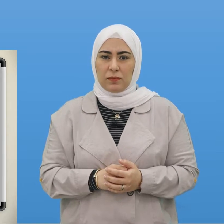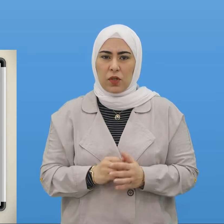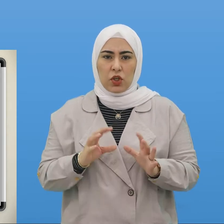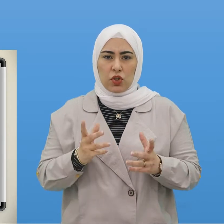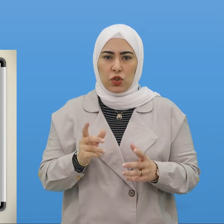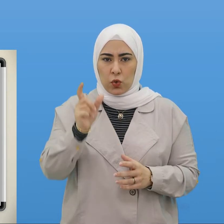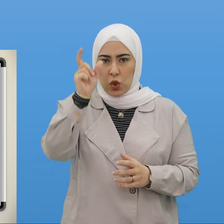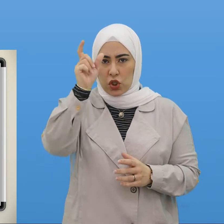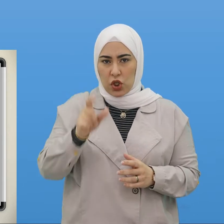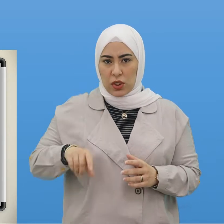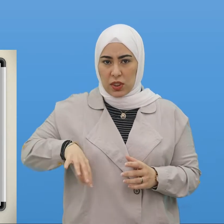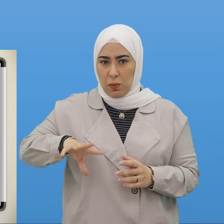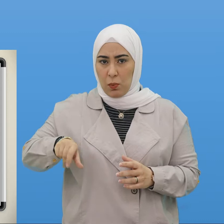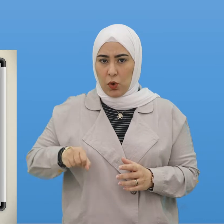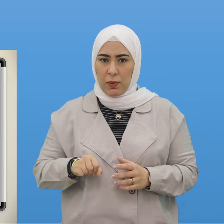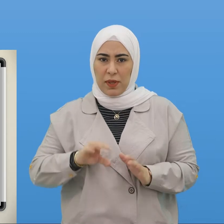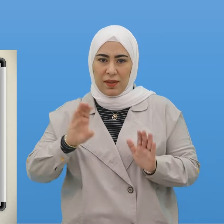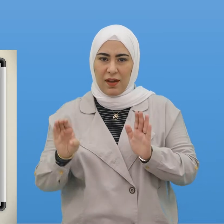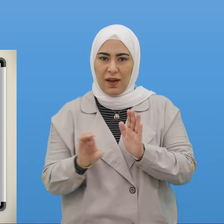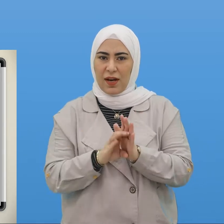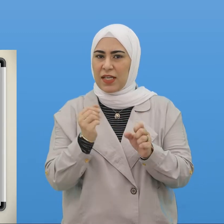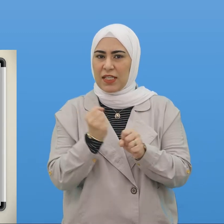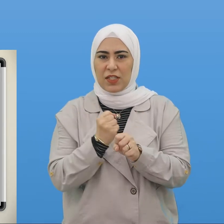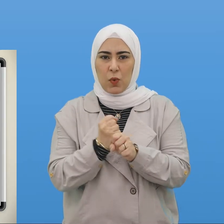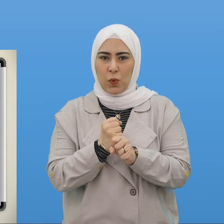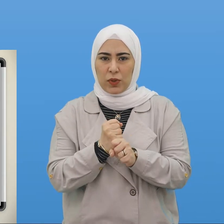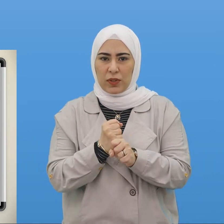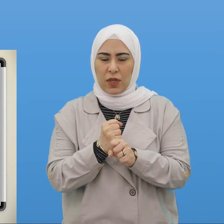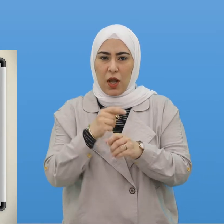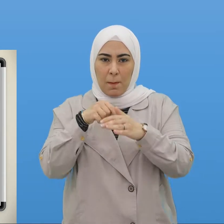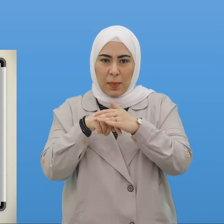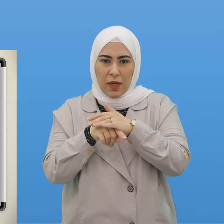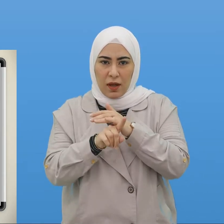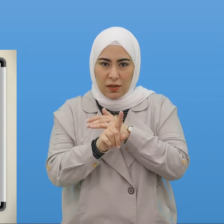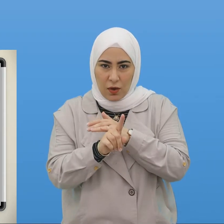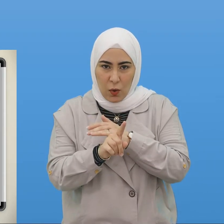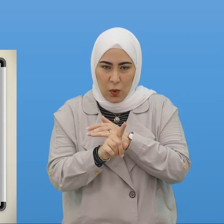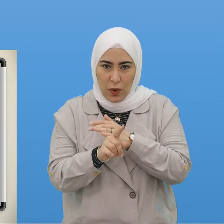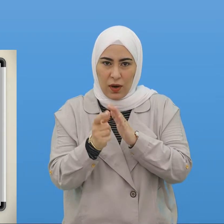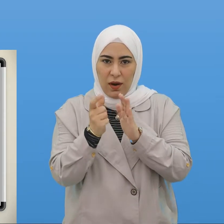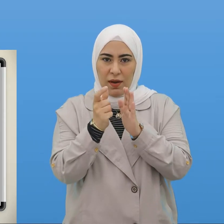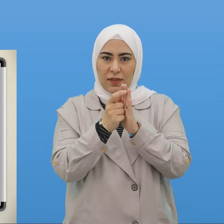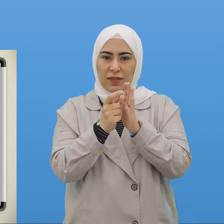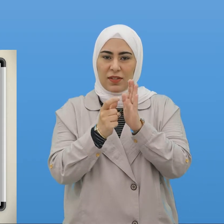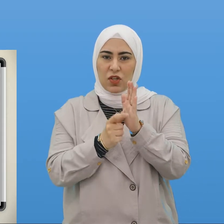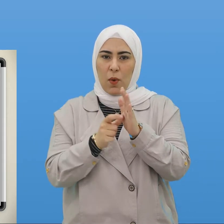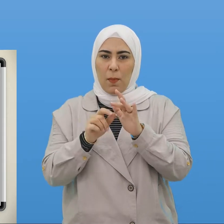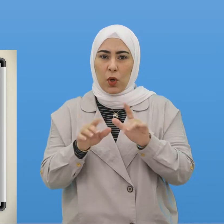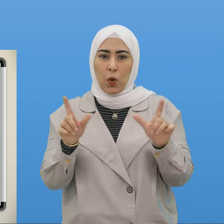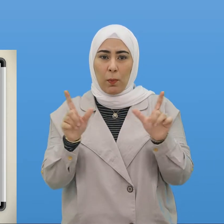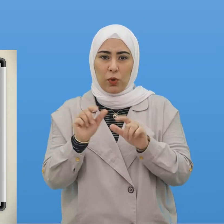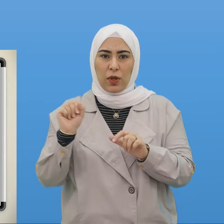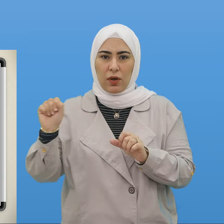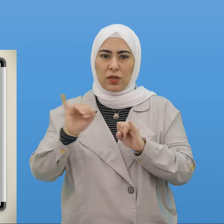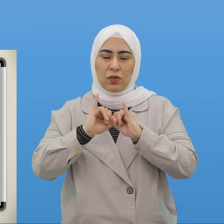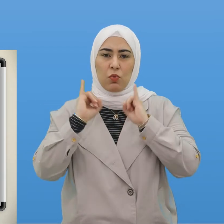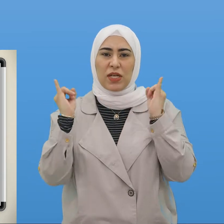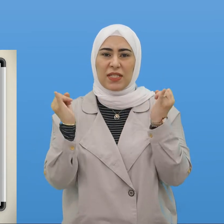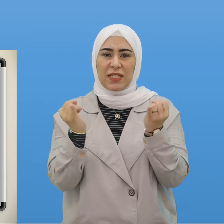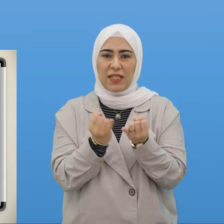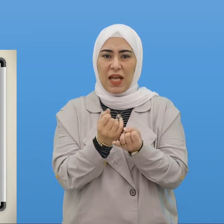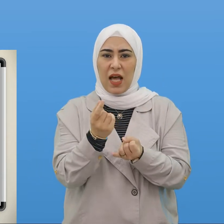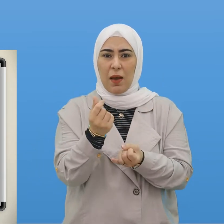attracted techno-criminals who may order goods and services without paying or break into the computer systems of businesses